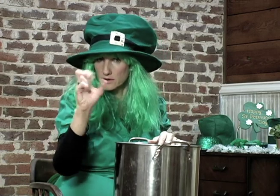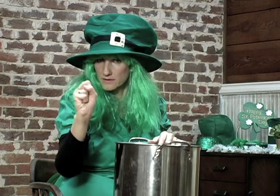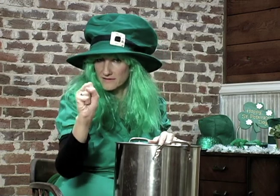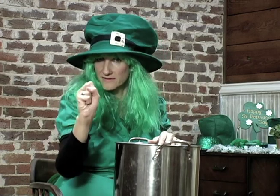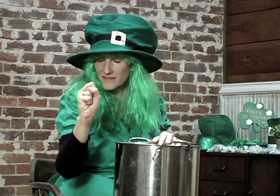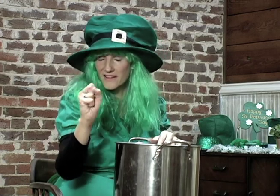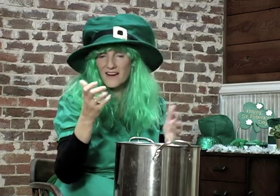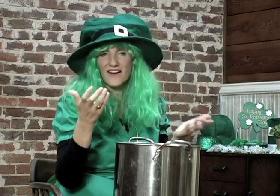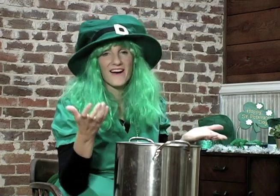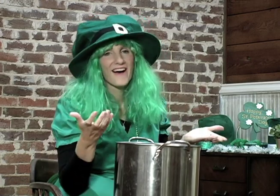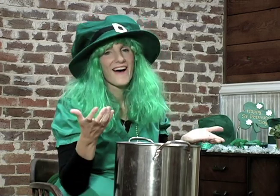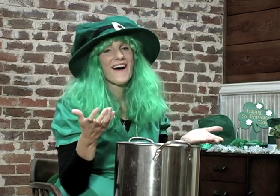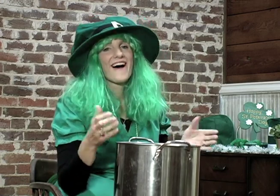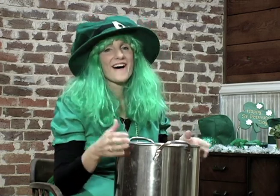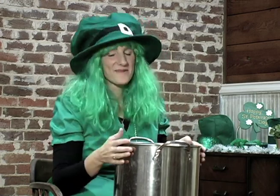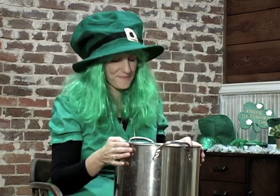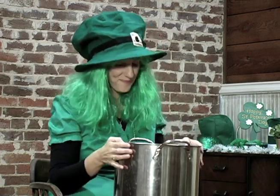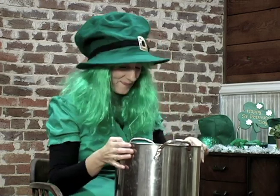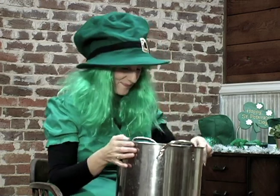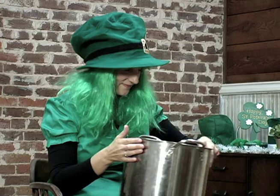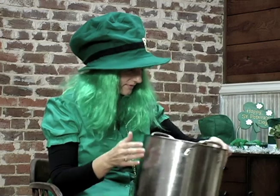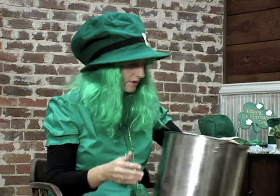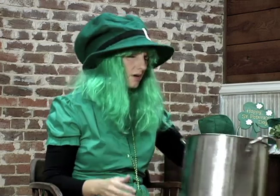that has evaporated.